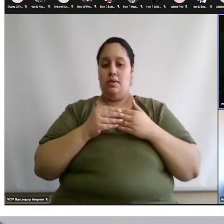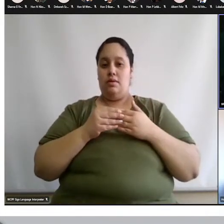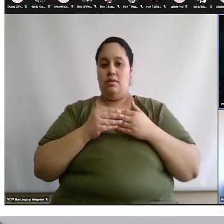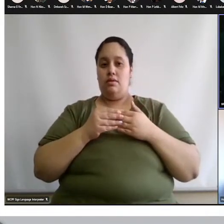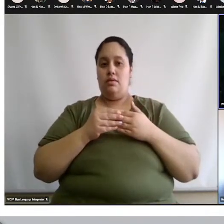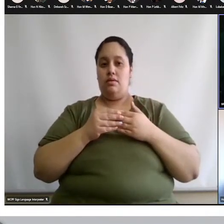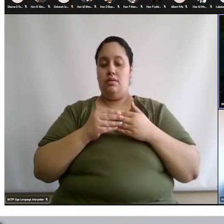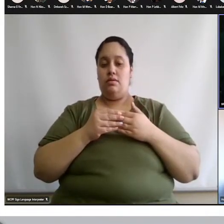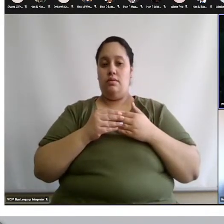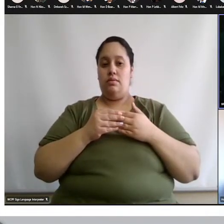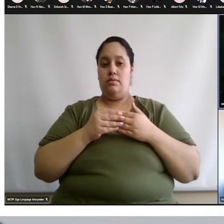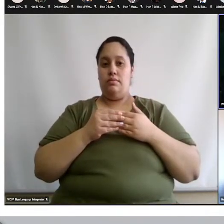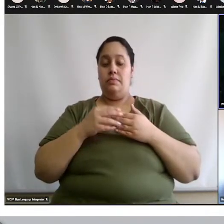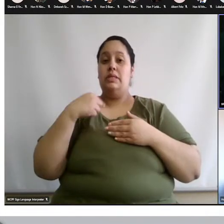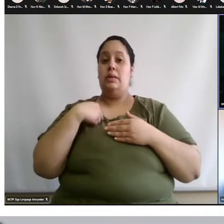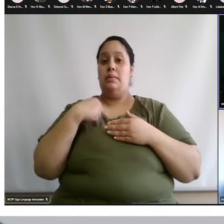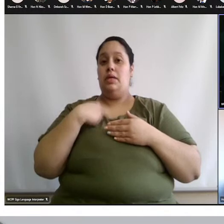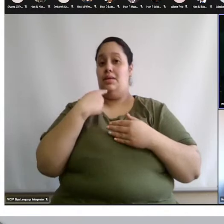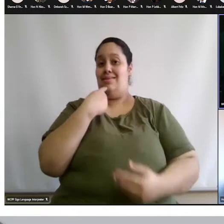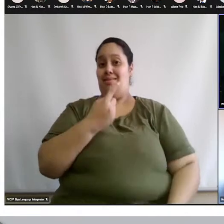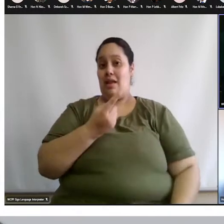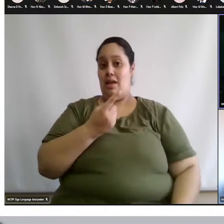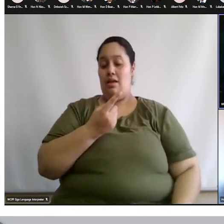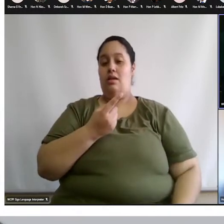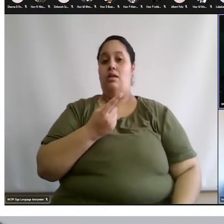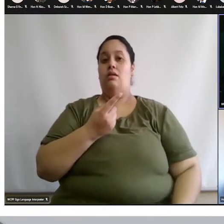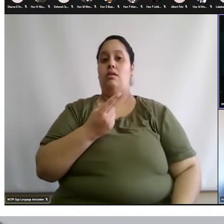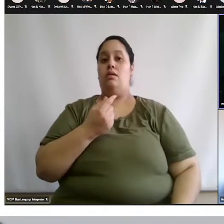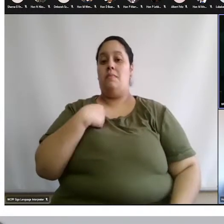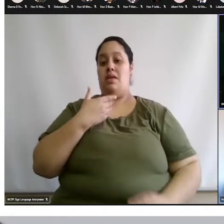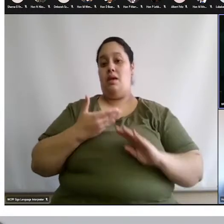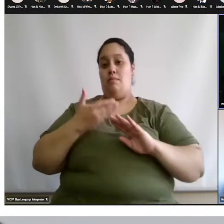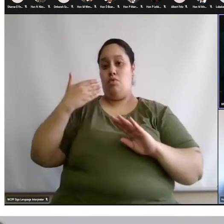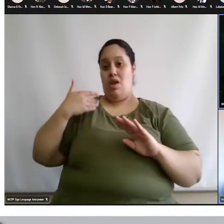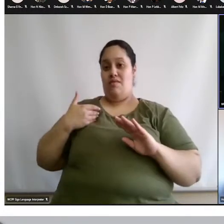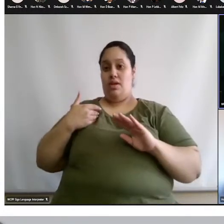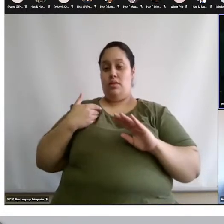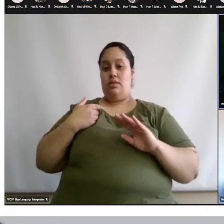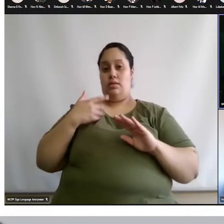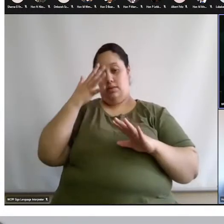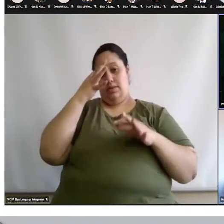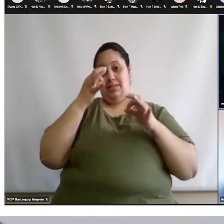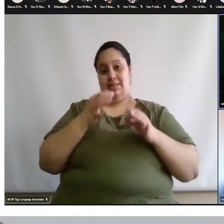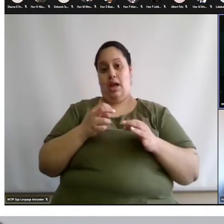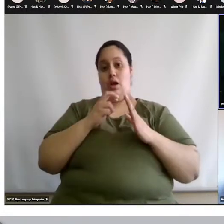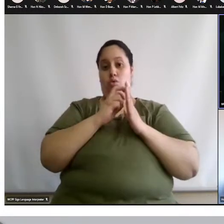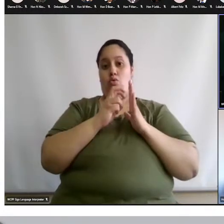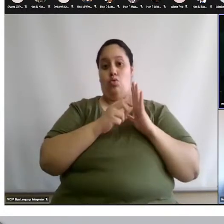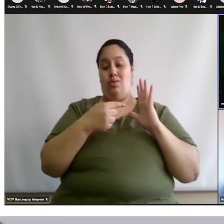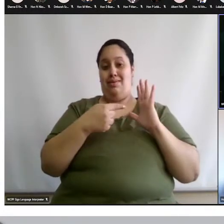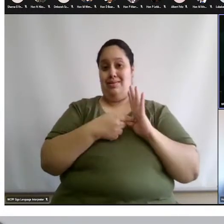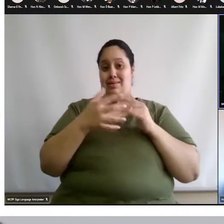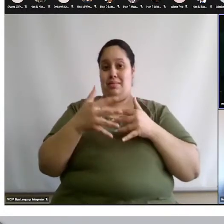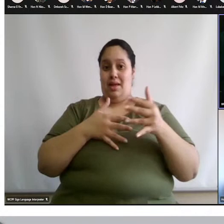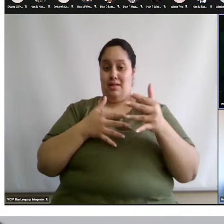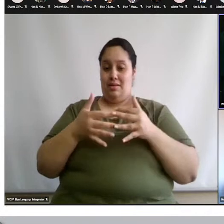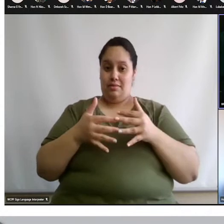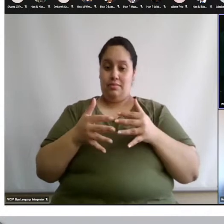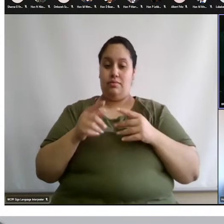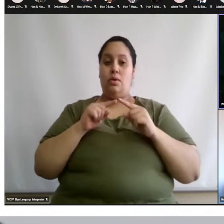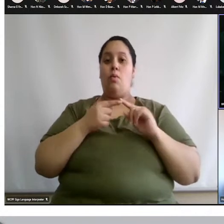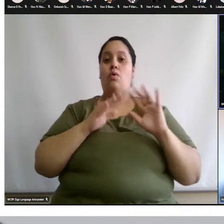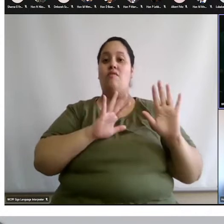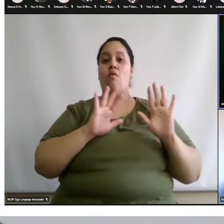What I've indicated in terms of my previous ruling on the same matter, on the point of